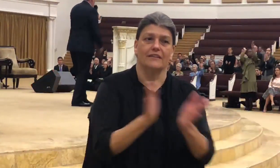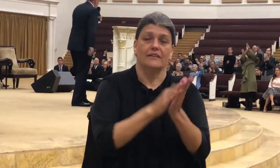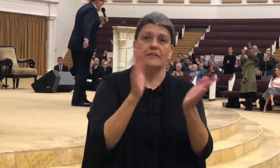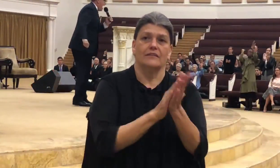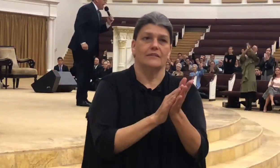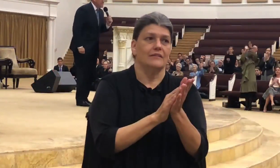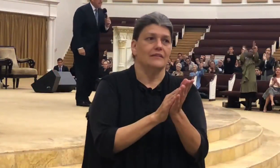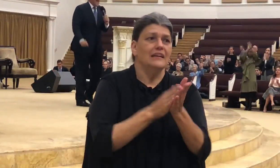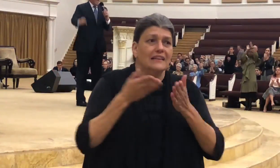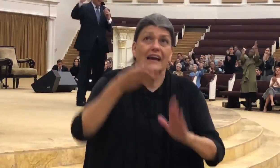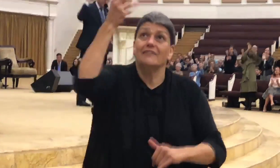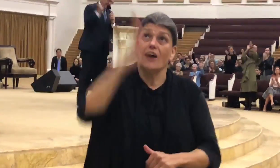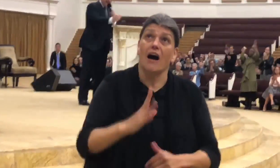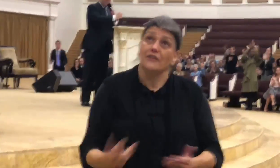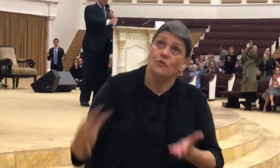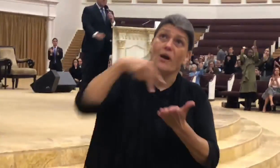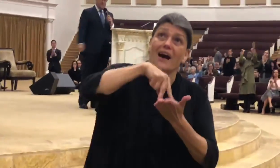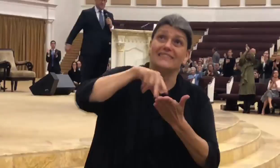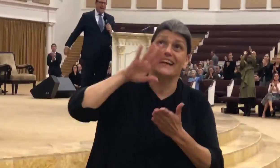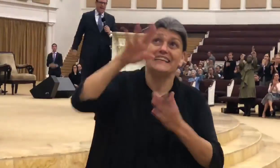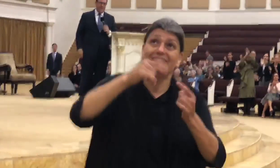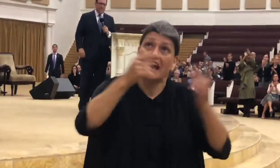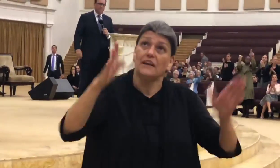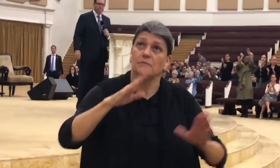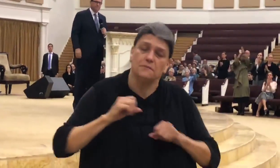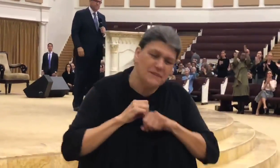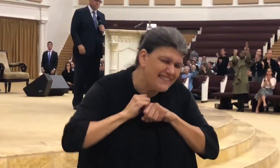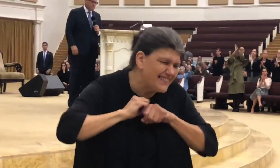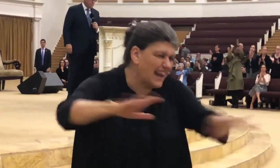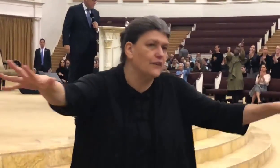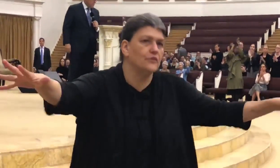God arise and his enemies be